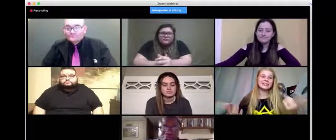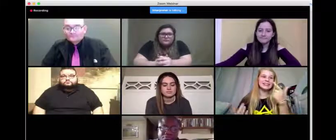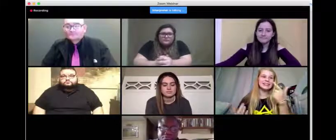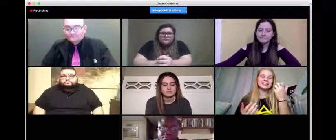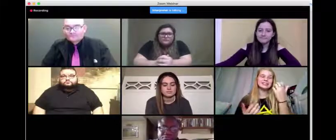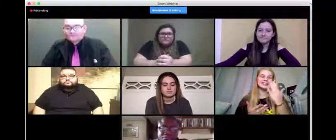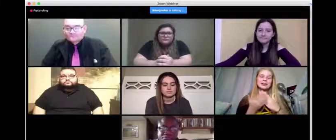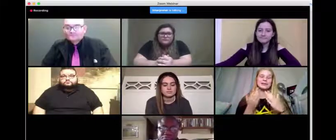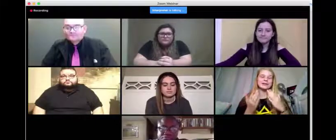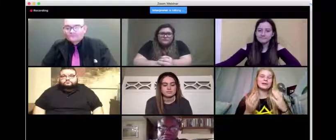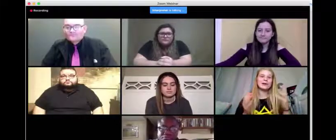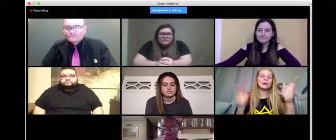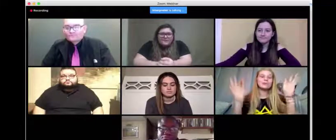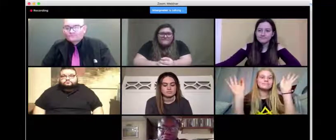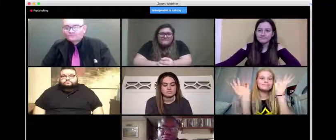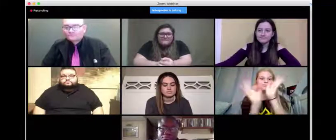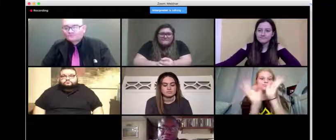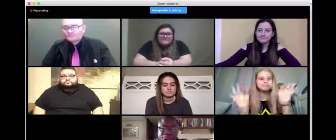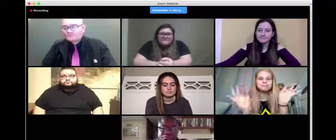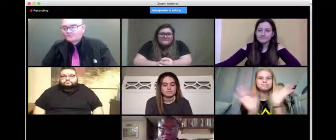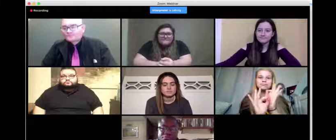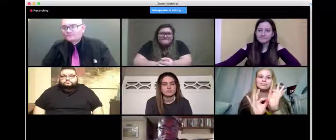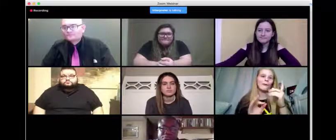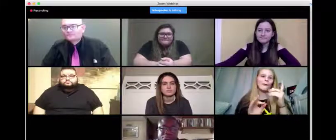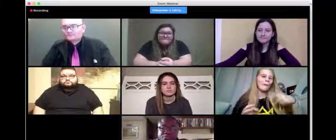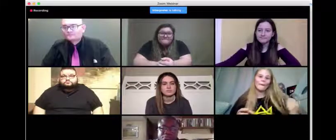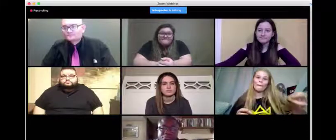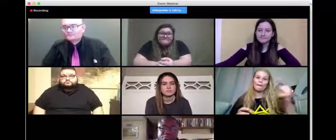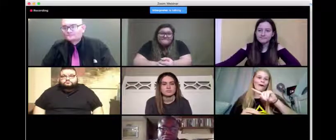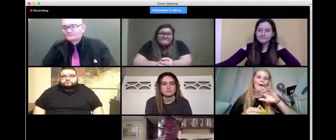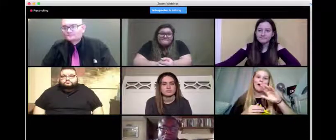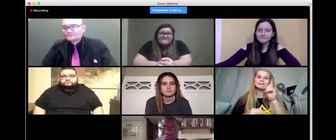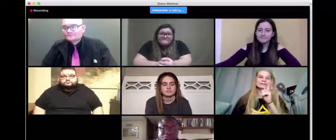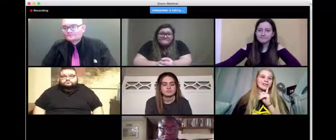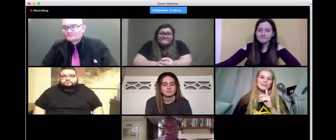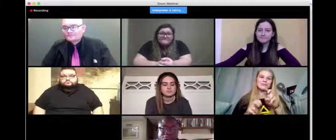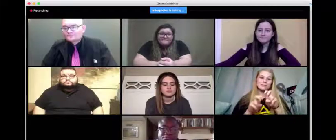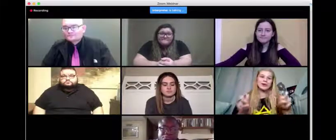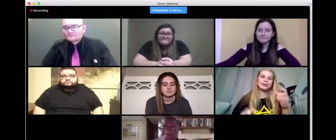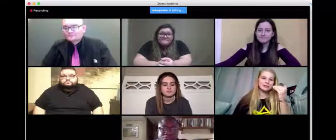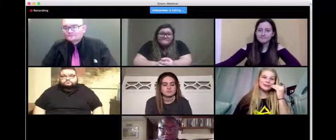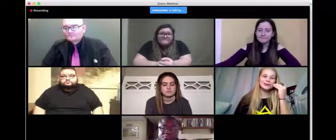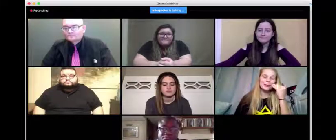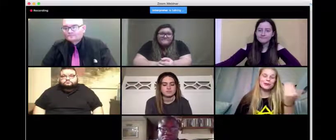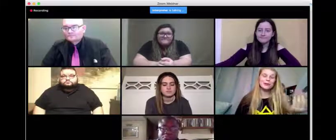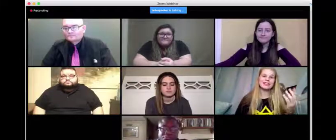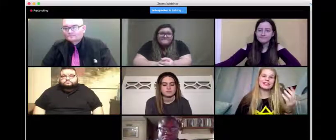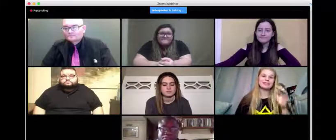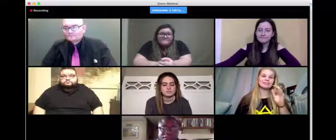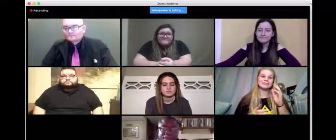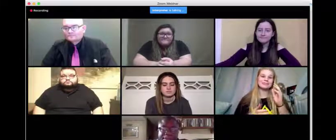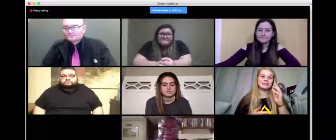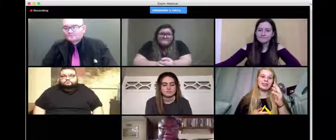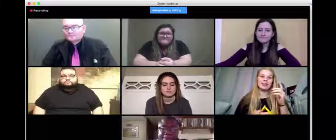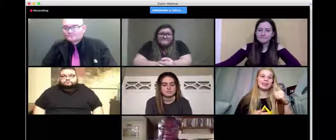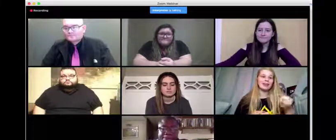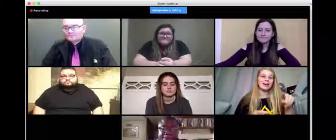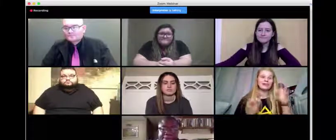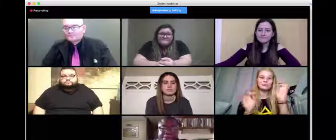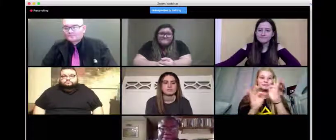amazing. It's really great to have this whole deaf panel, just all these people are really off the chart amazing. So